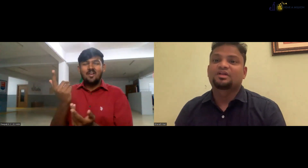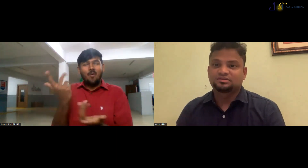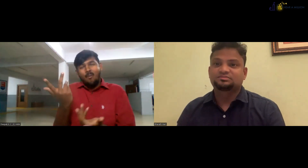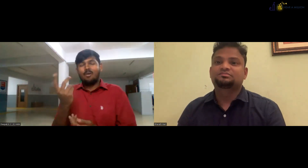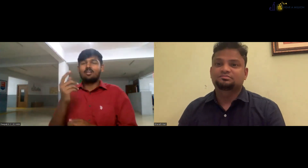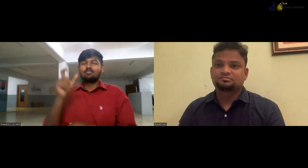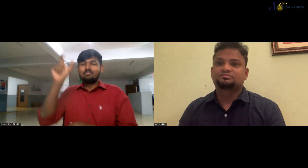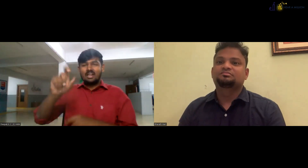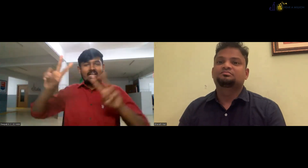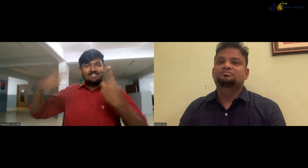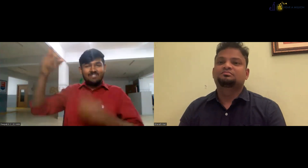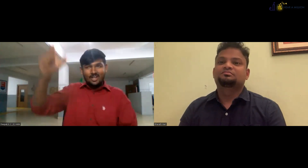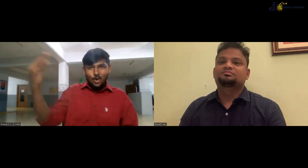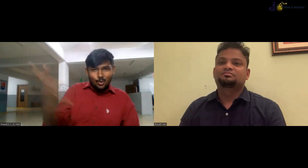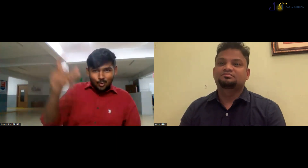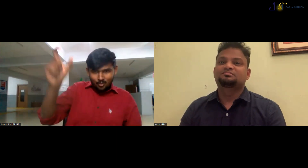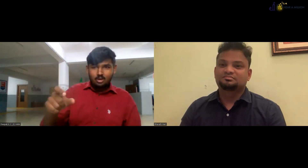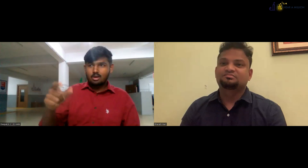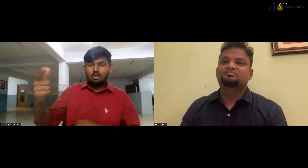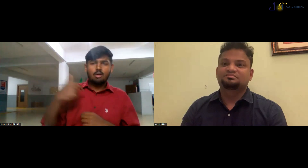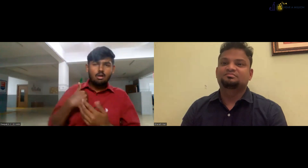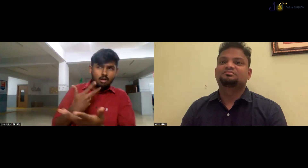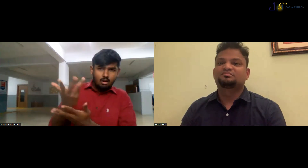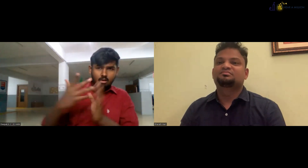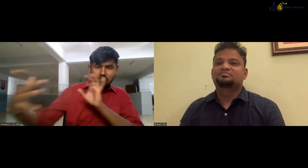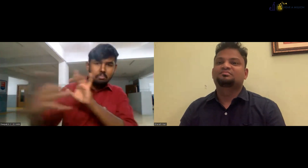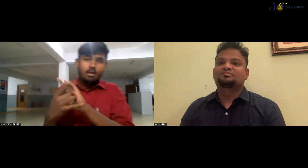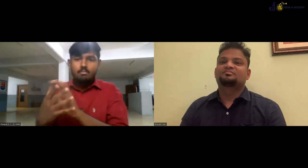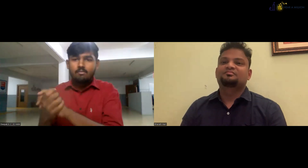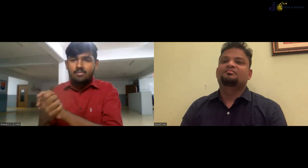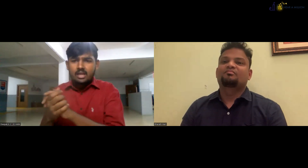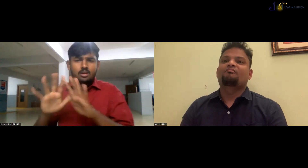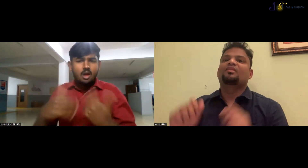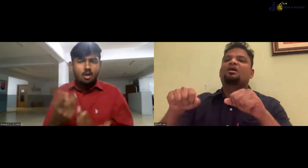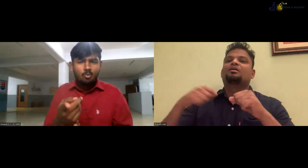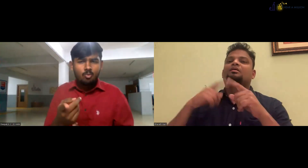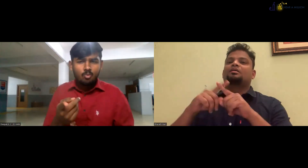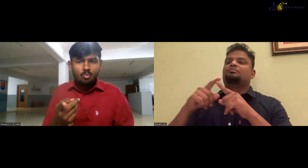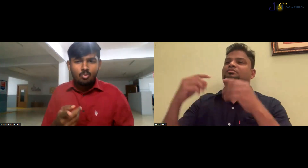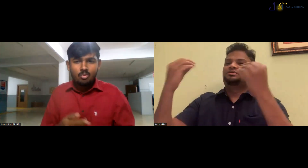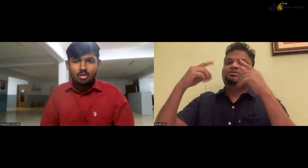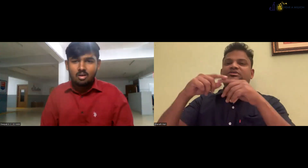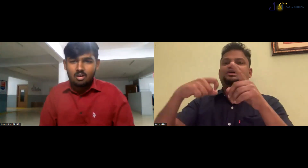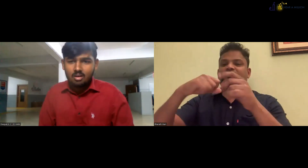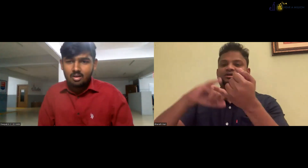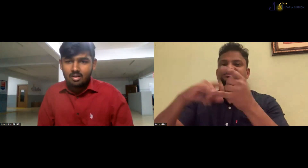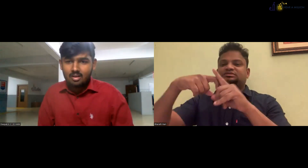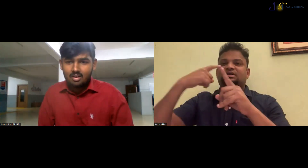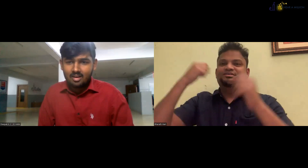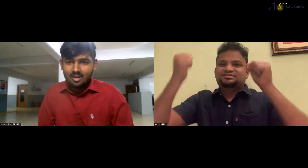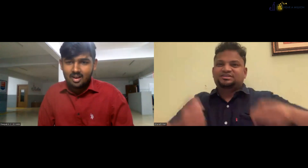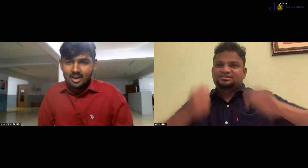exchanging your contact numbers, but people who are living, you know, in village areas and all. How did you connect with them